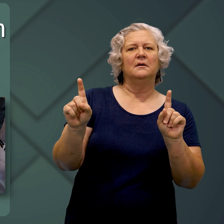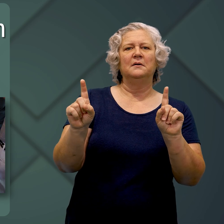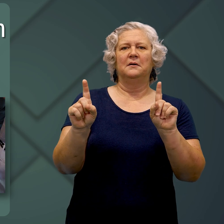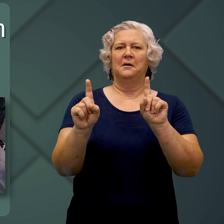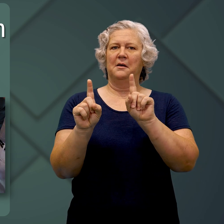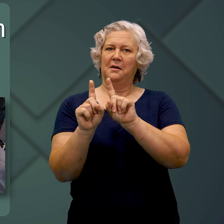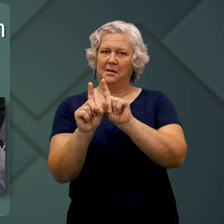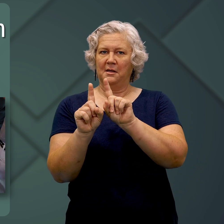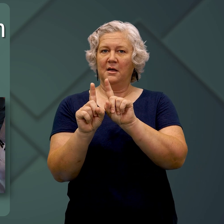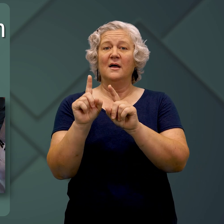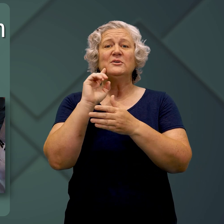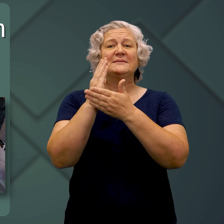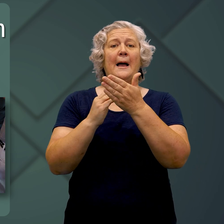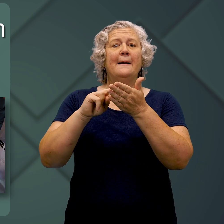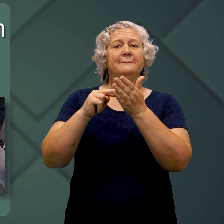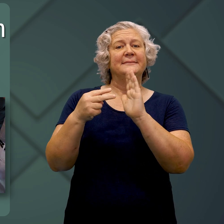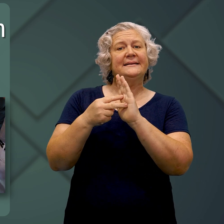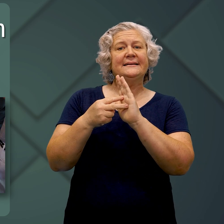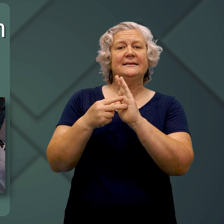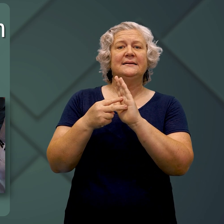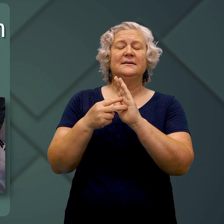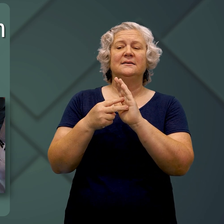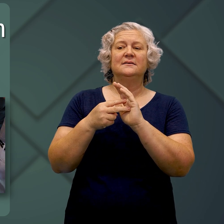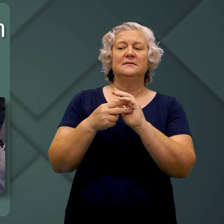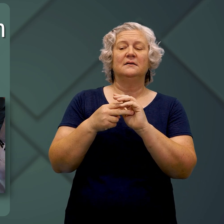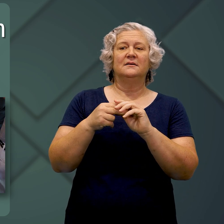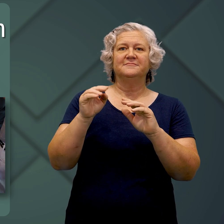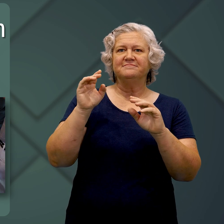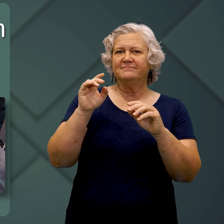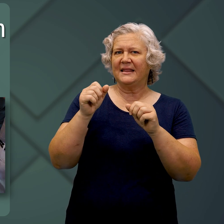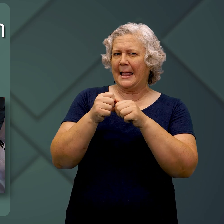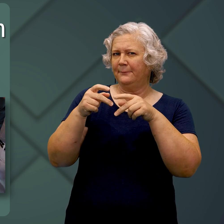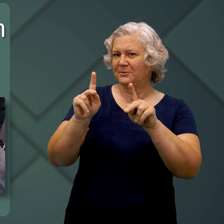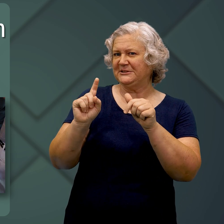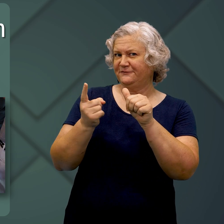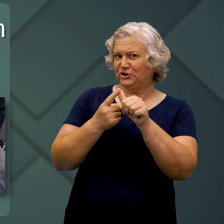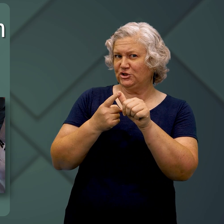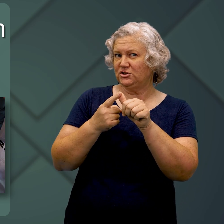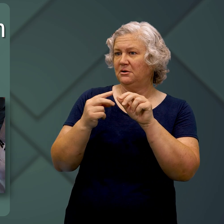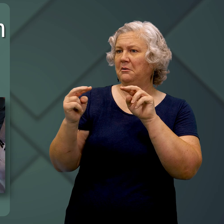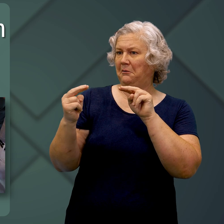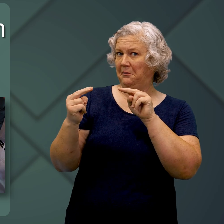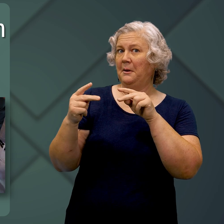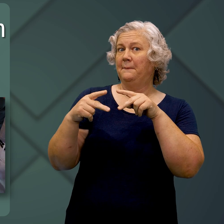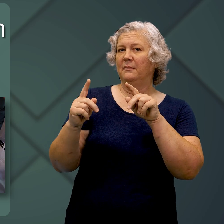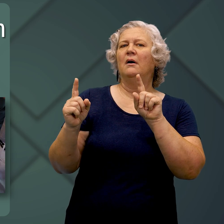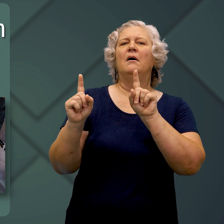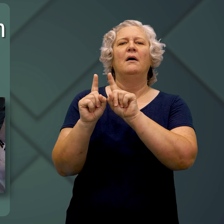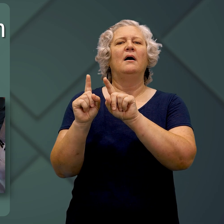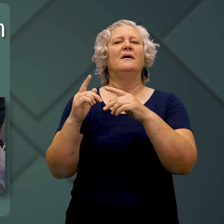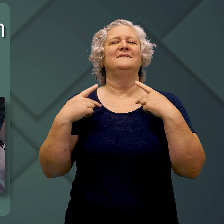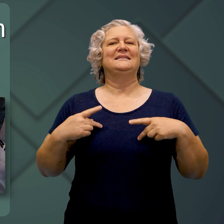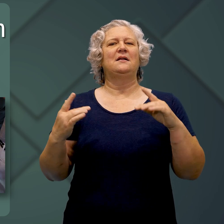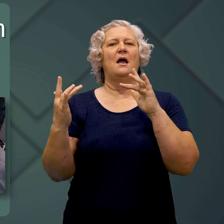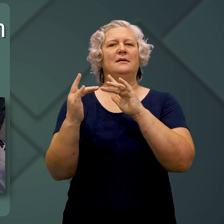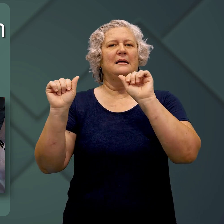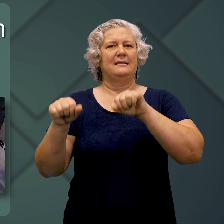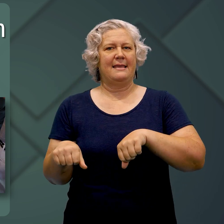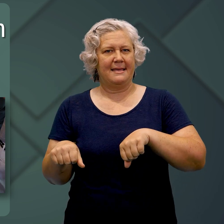getting closer in proximity to each other. For some, this might need to be with a request, making physical contact after